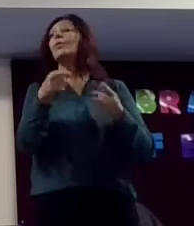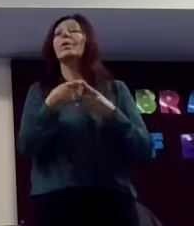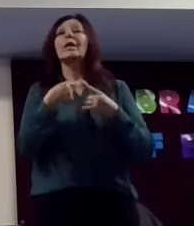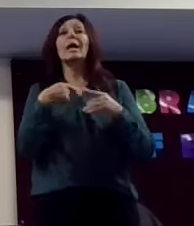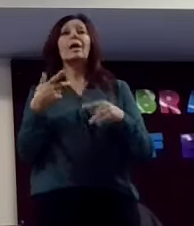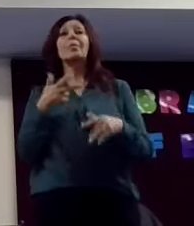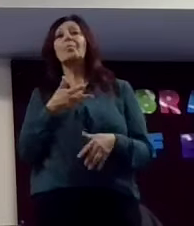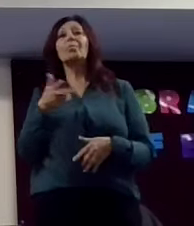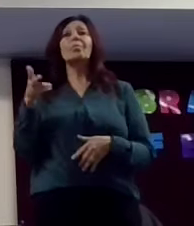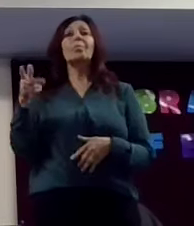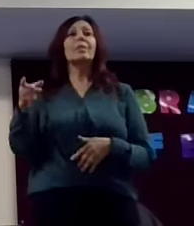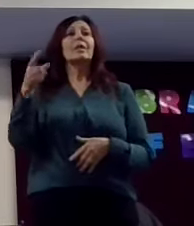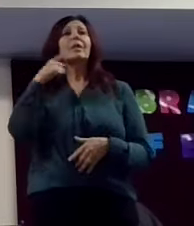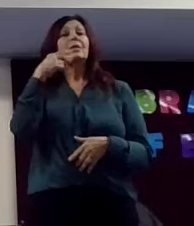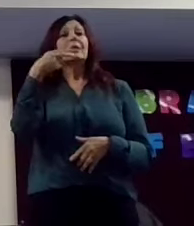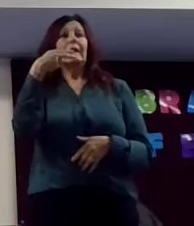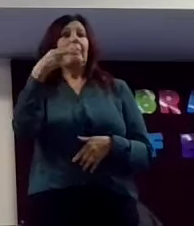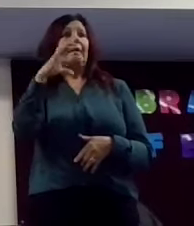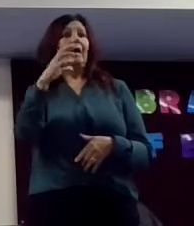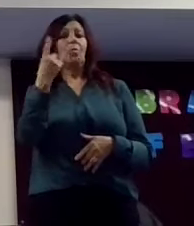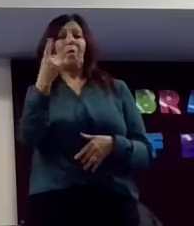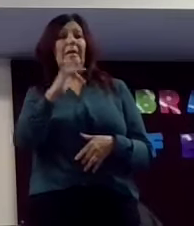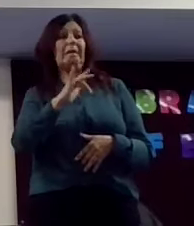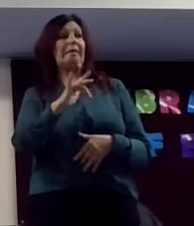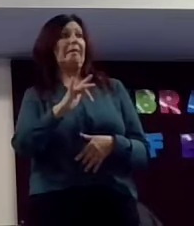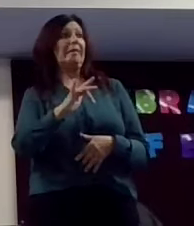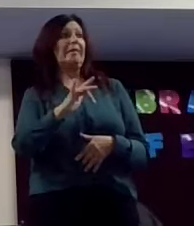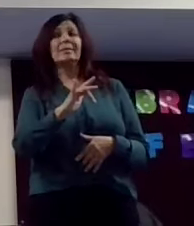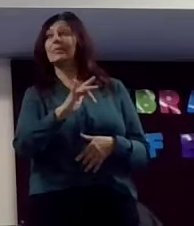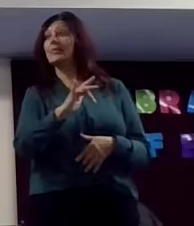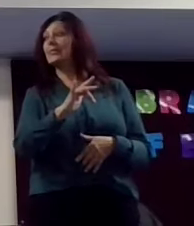pulled in, there was a handicap spot left. And